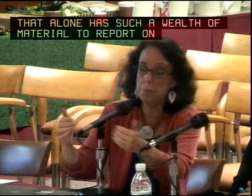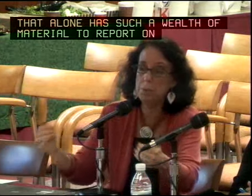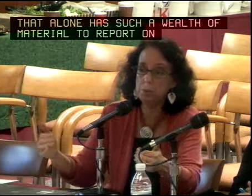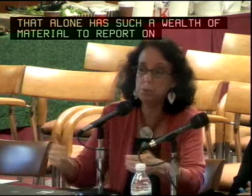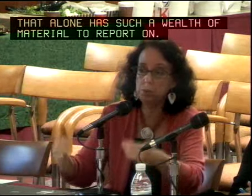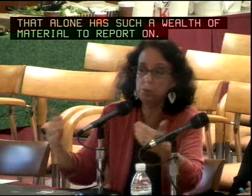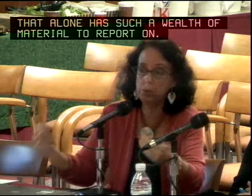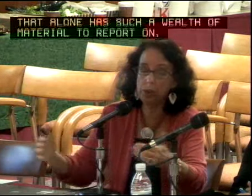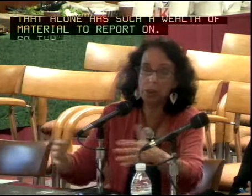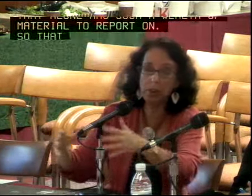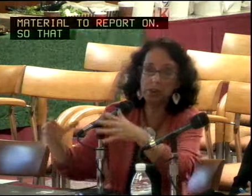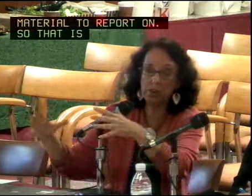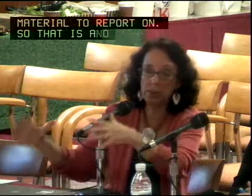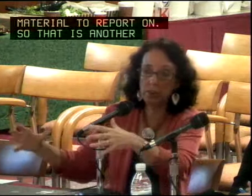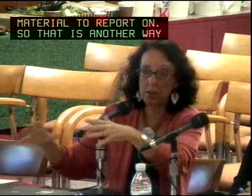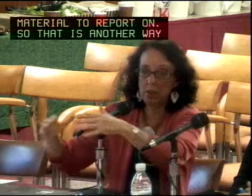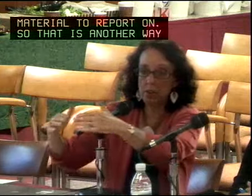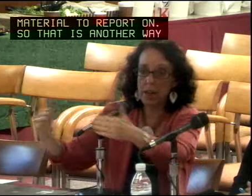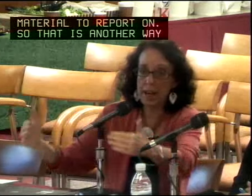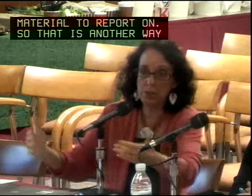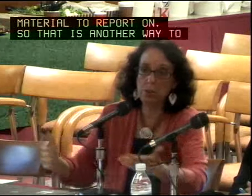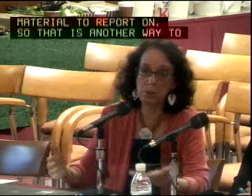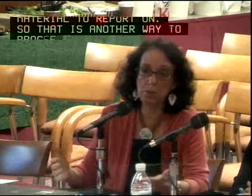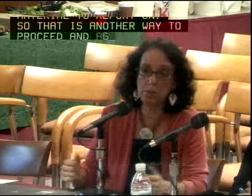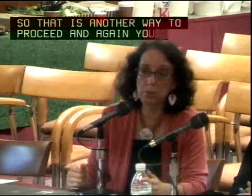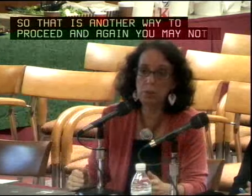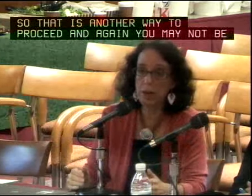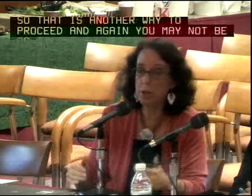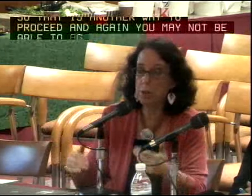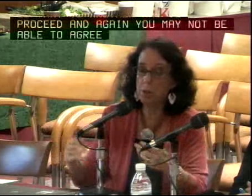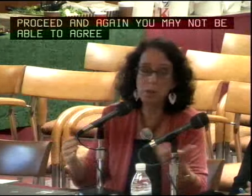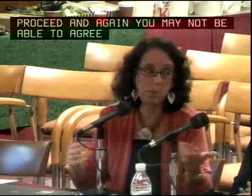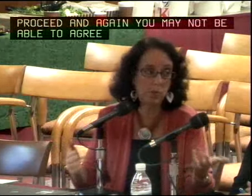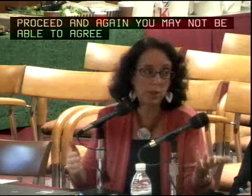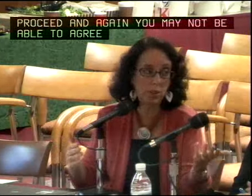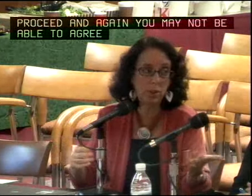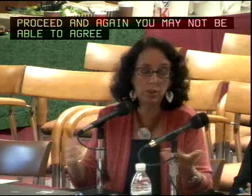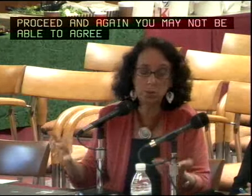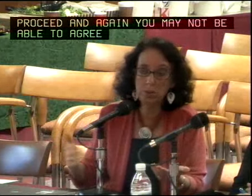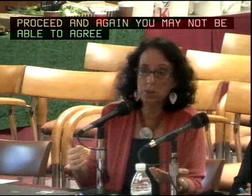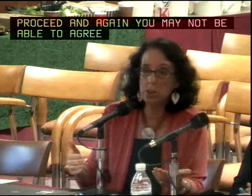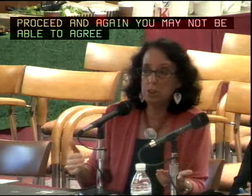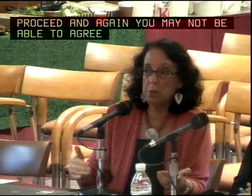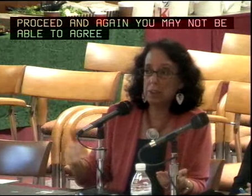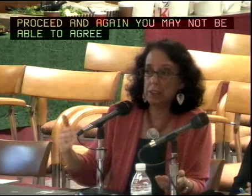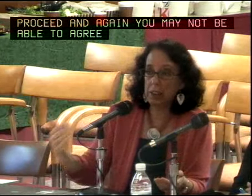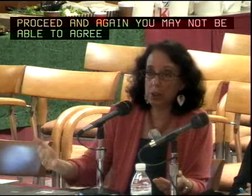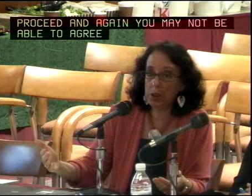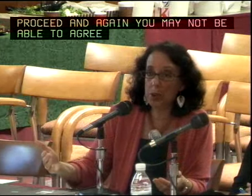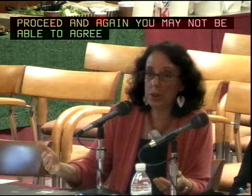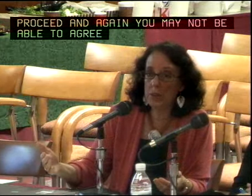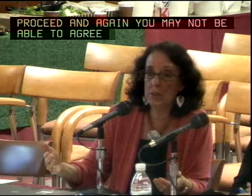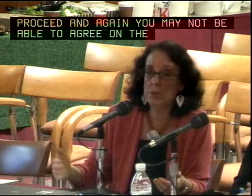able to agree on this how-to. And you may want to, I know that there's been discussions about continuing the work of this